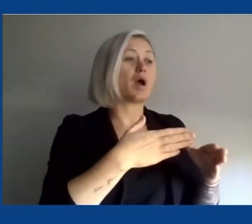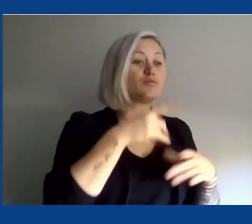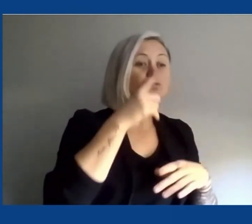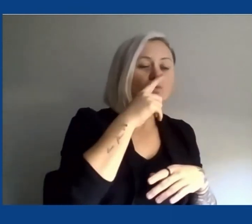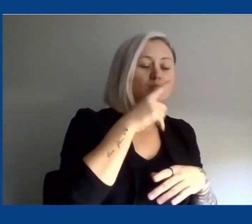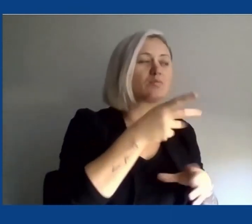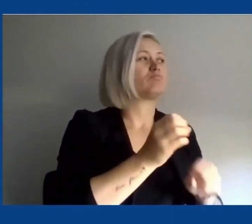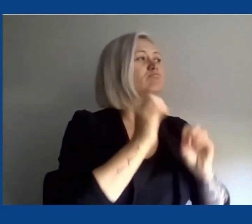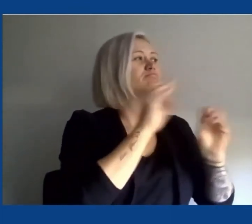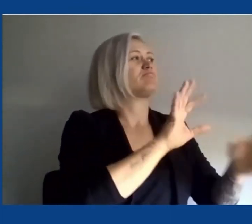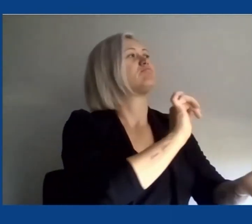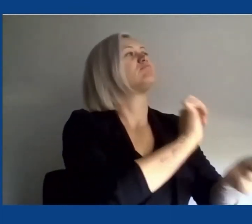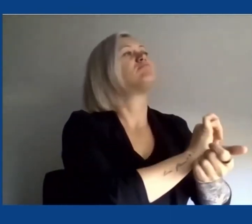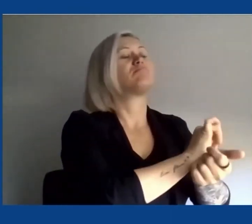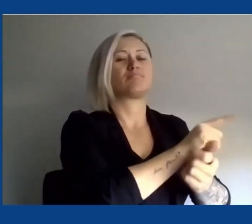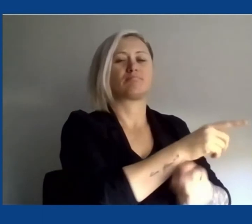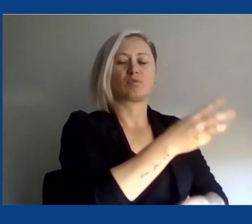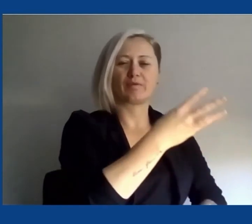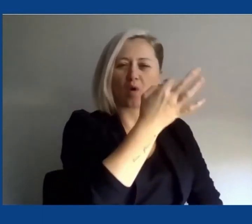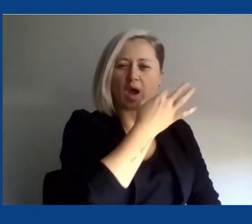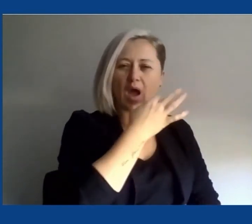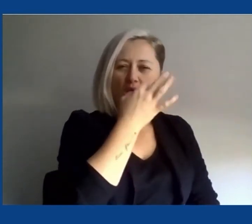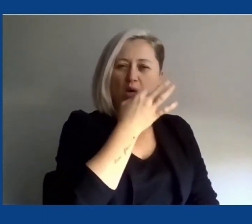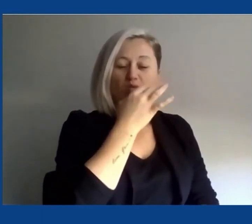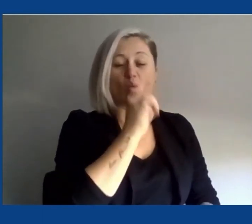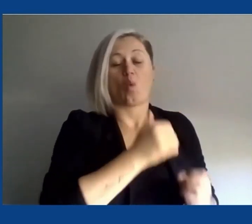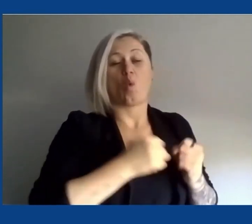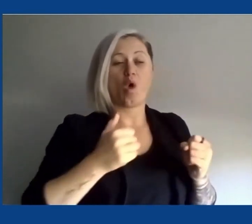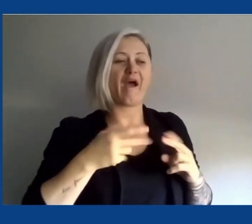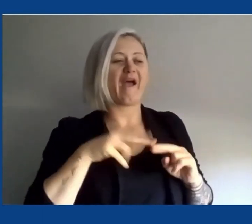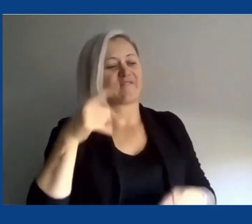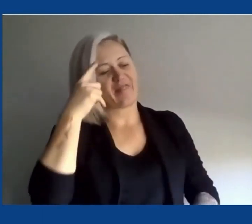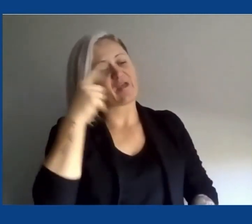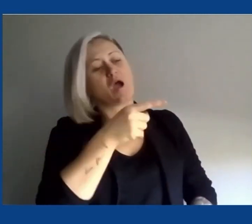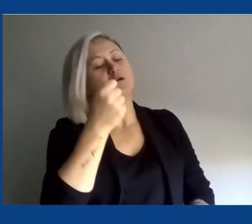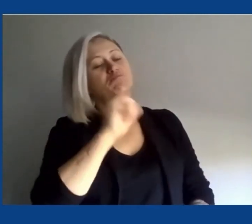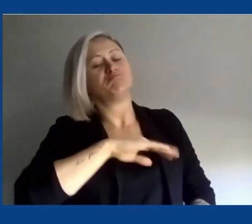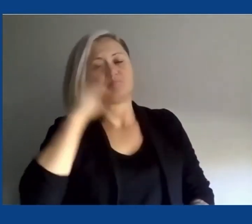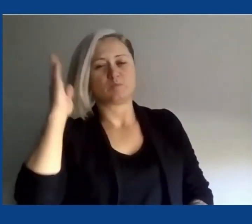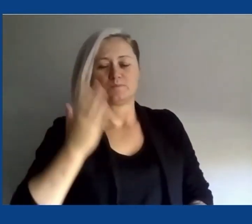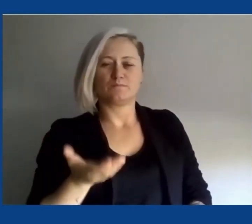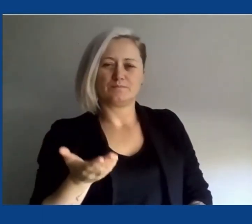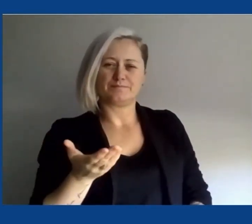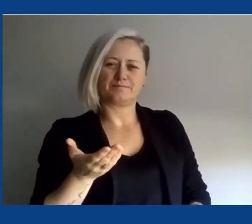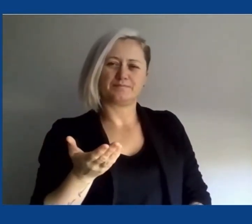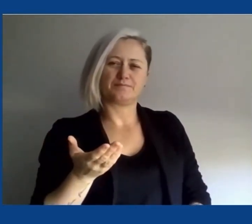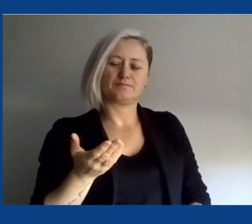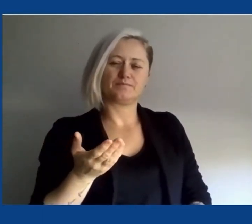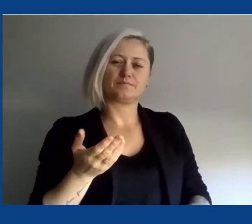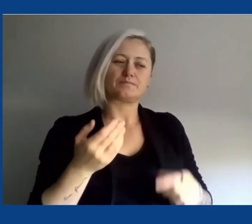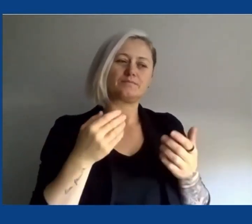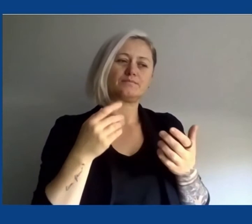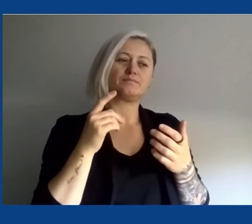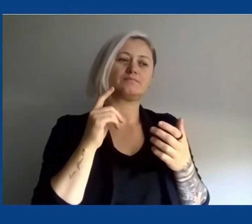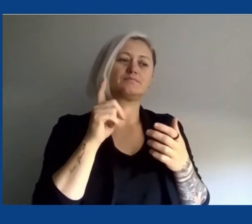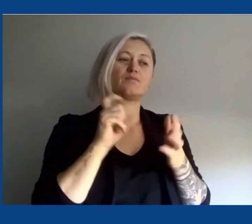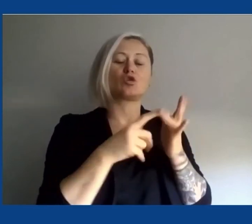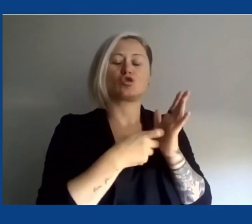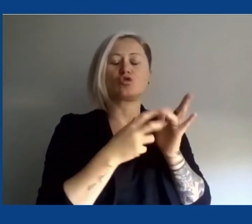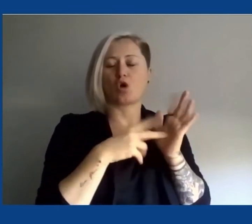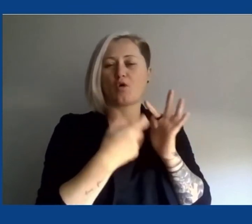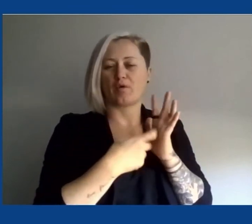even longer if they determine that the individual was still intoxicated. The coroner went on to say, and I think